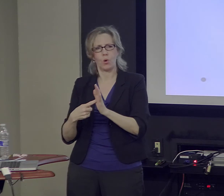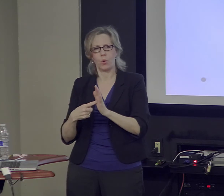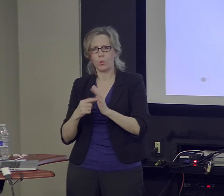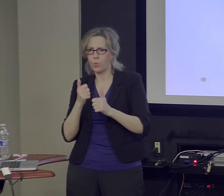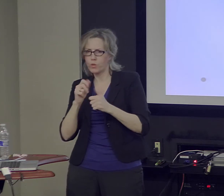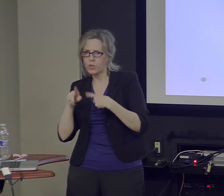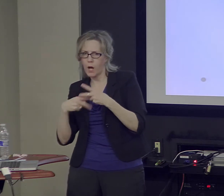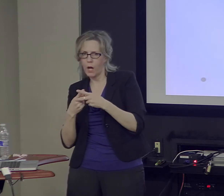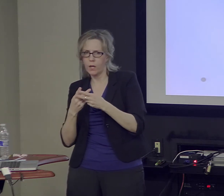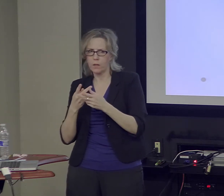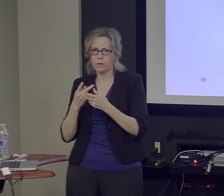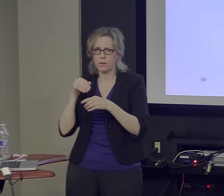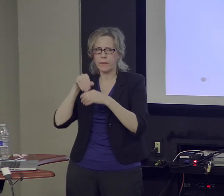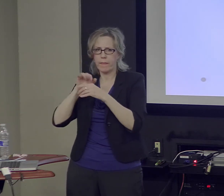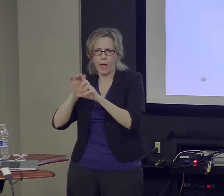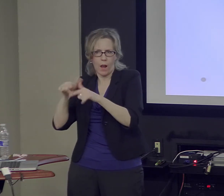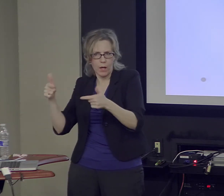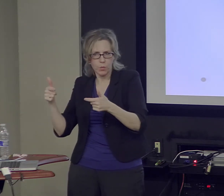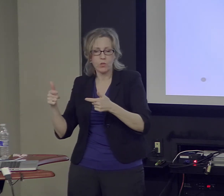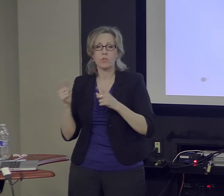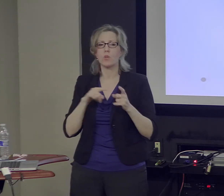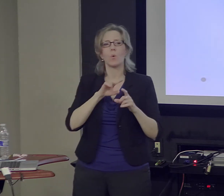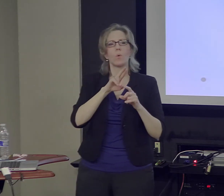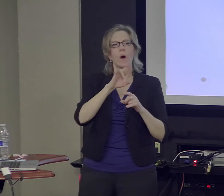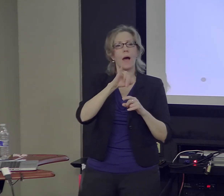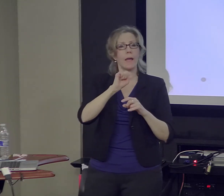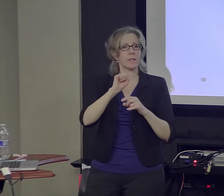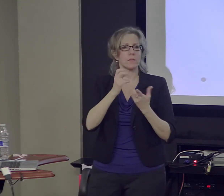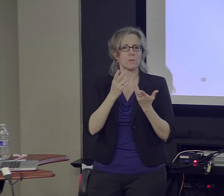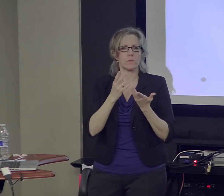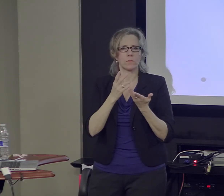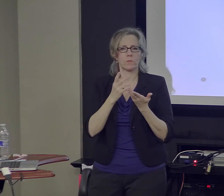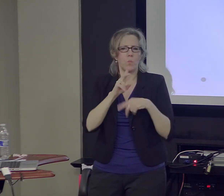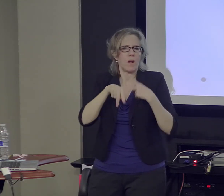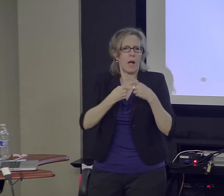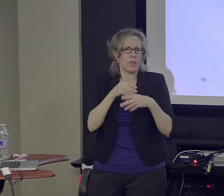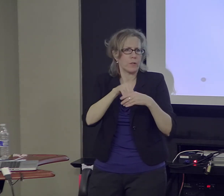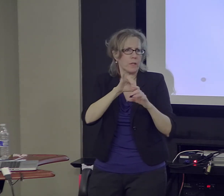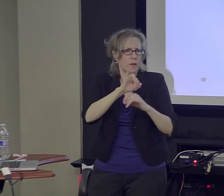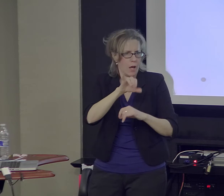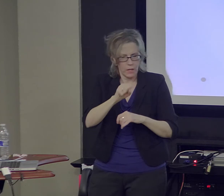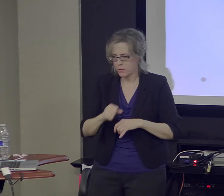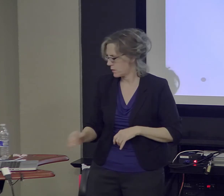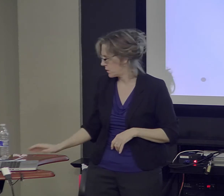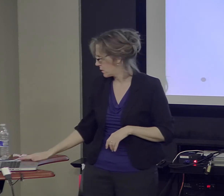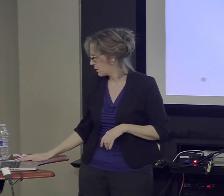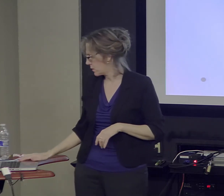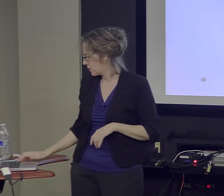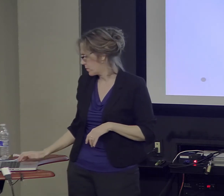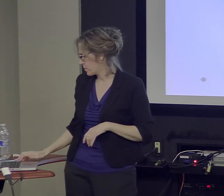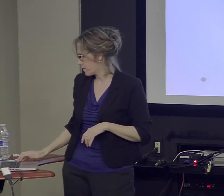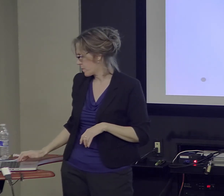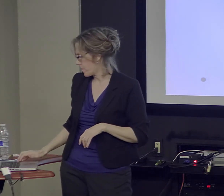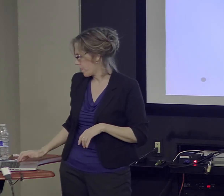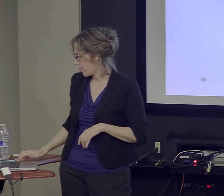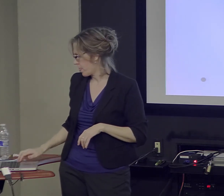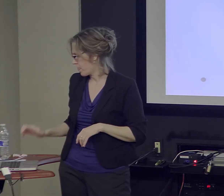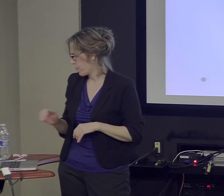And so research is looking at where those appear in sign languages, and then also where they appear